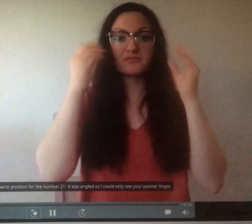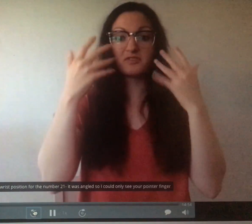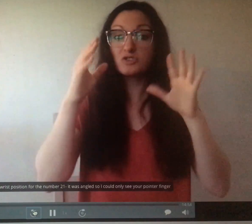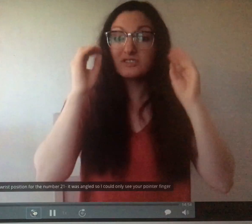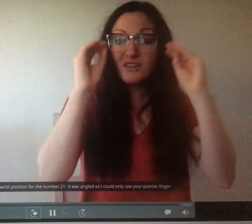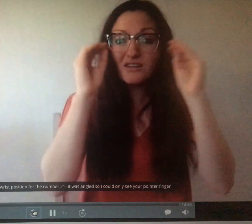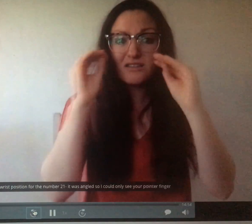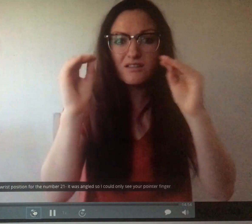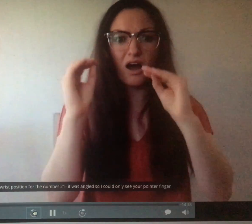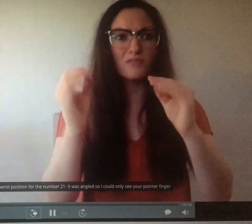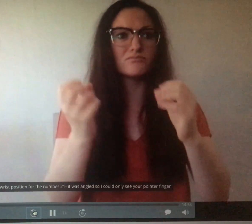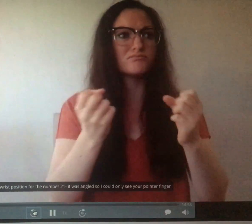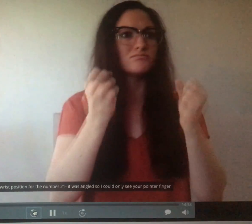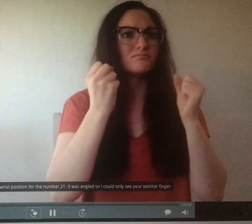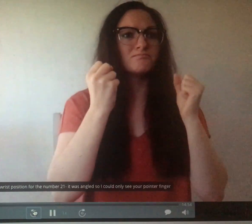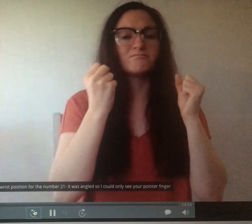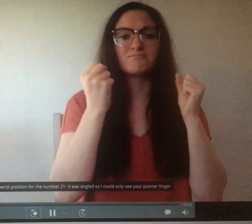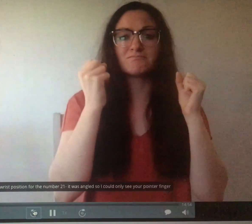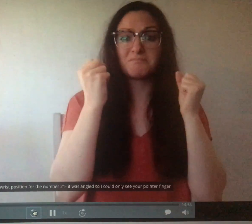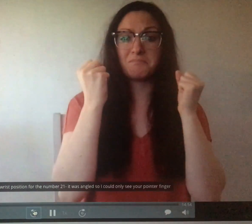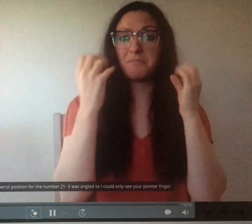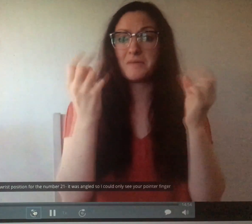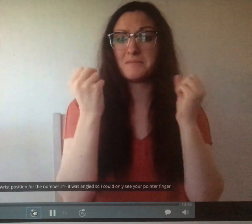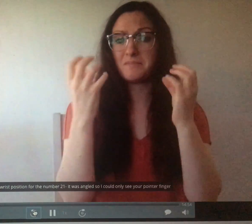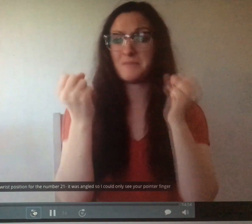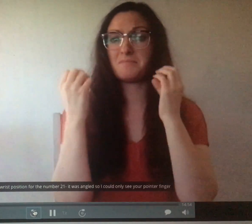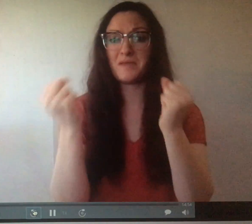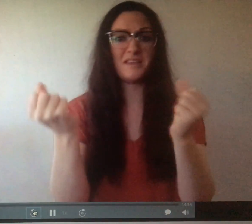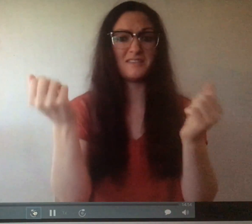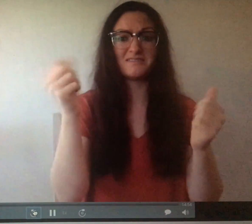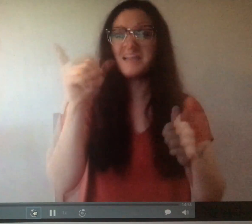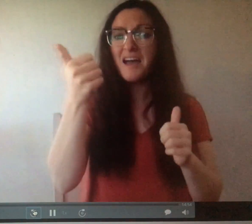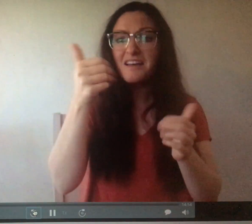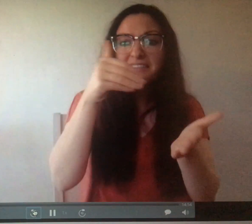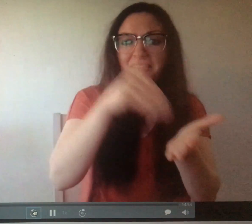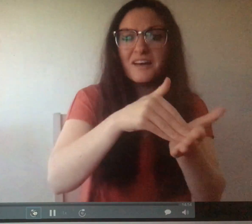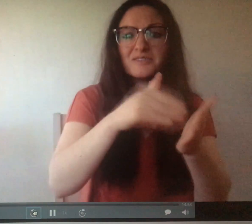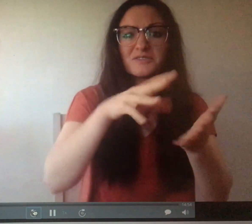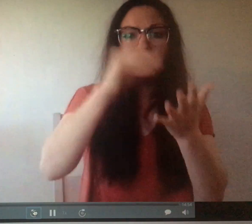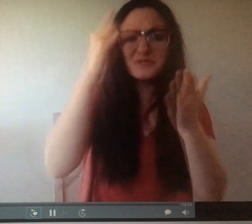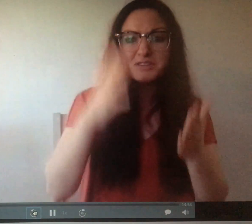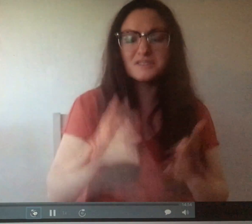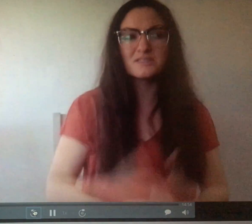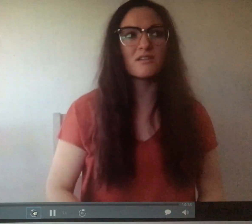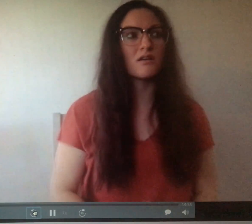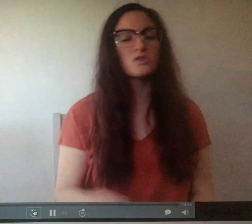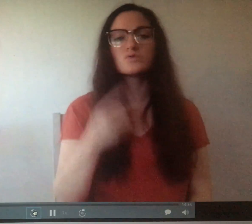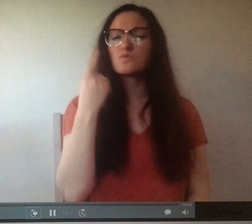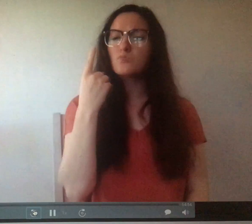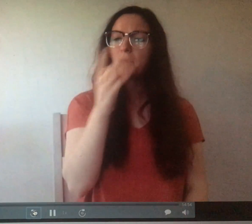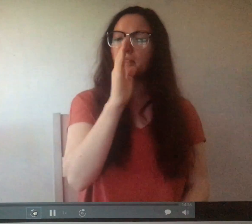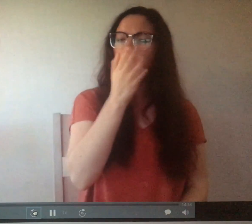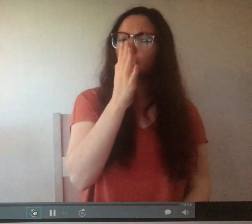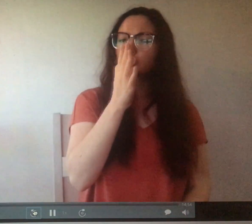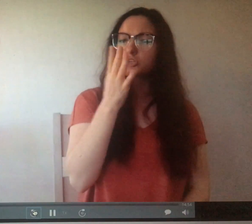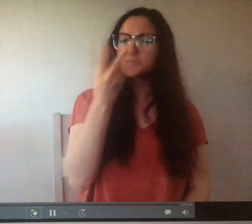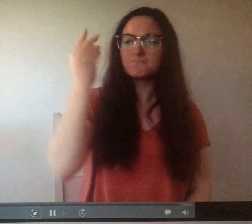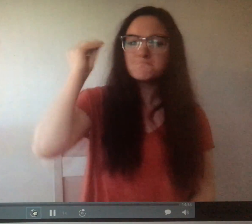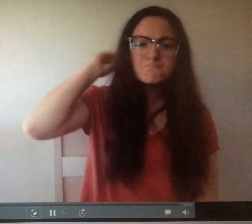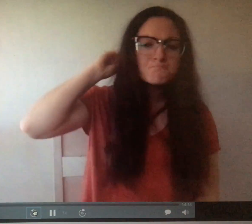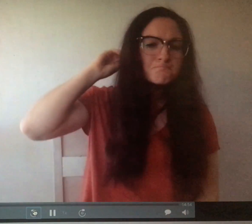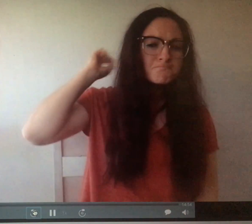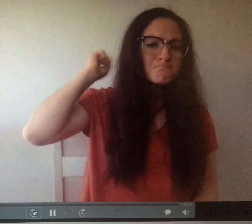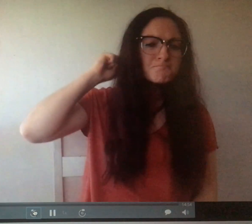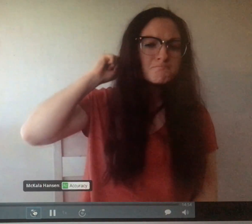21 years. And there was always one lecture that I hoped I never would have to give.